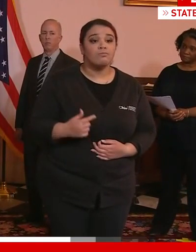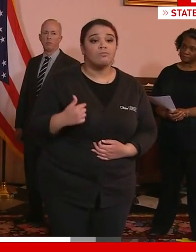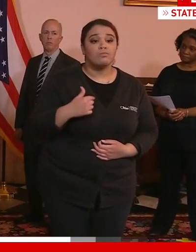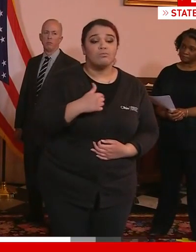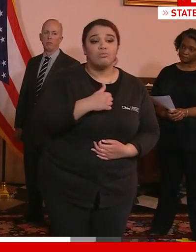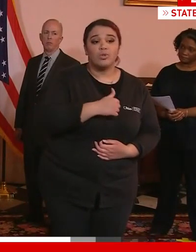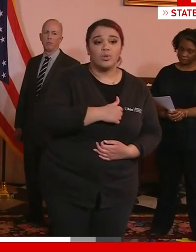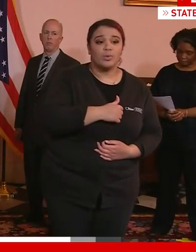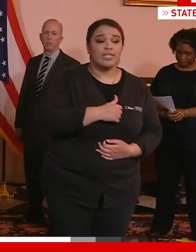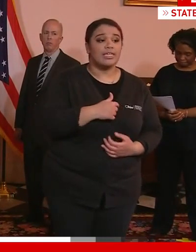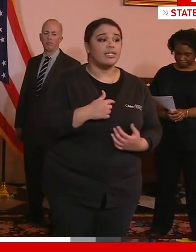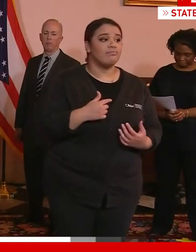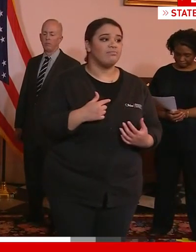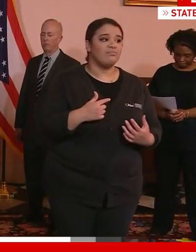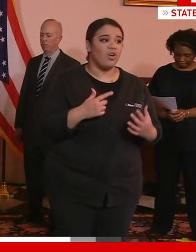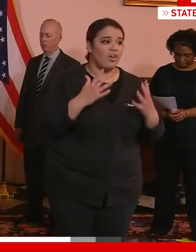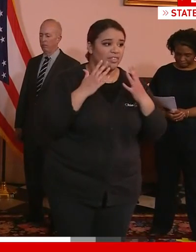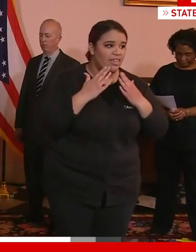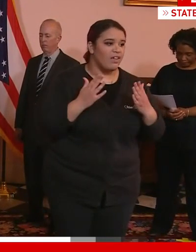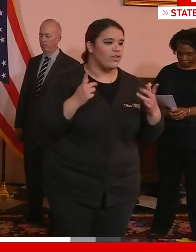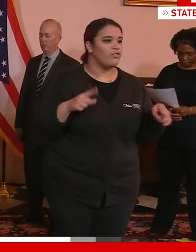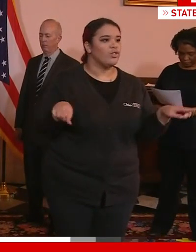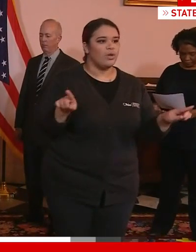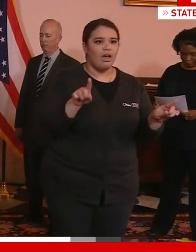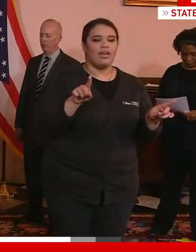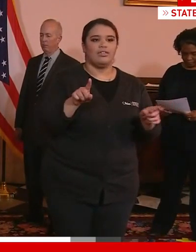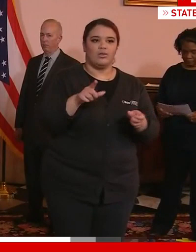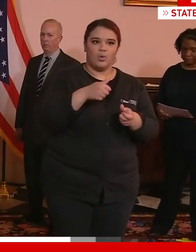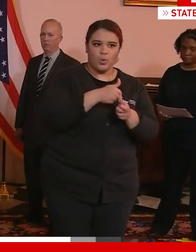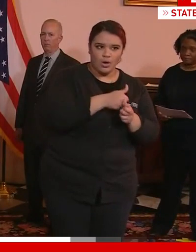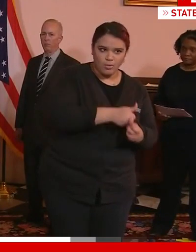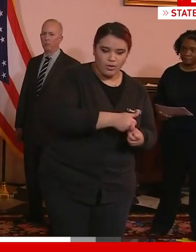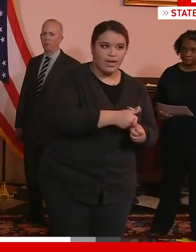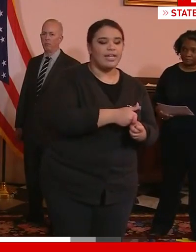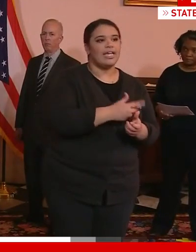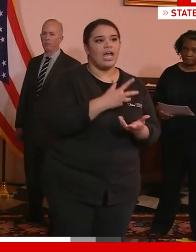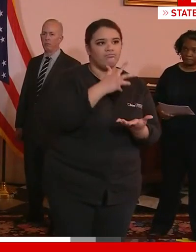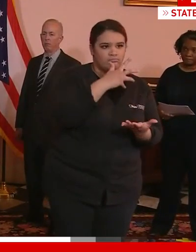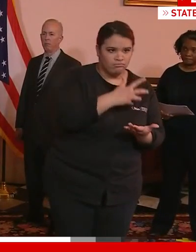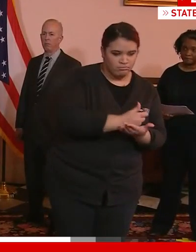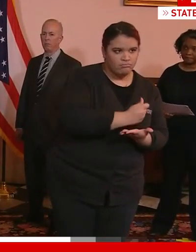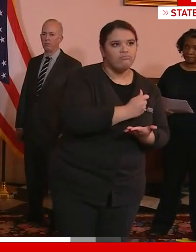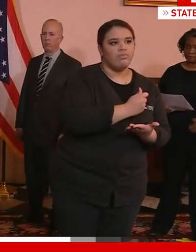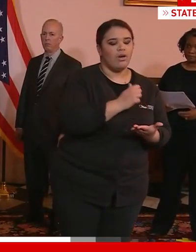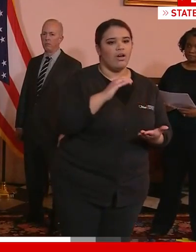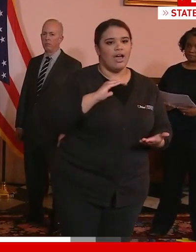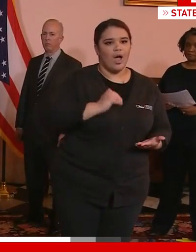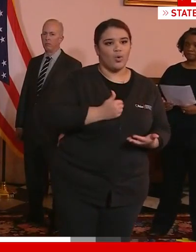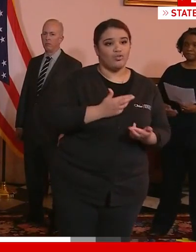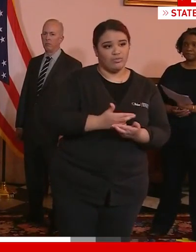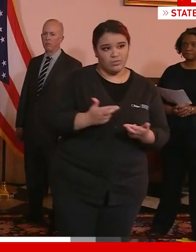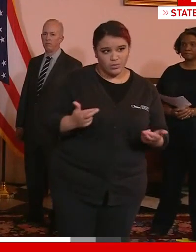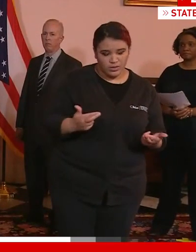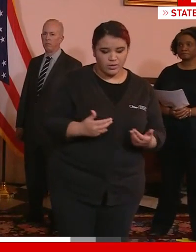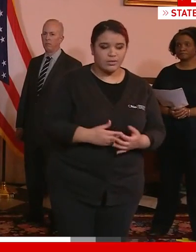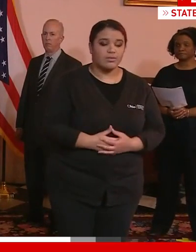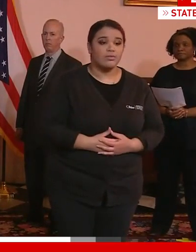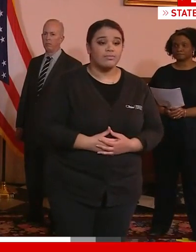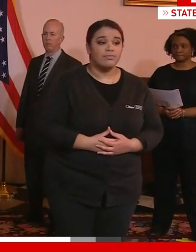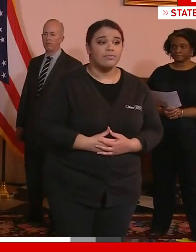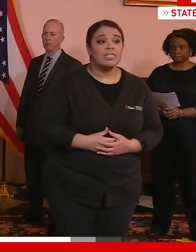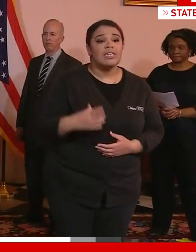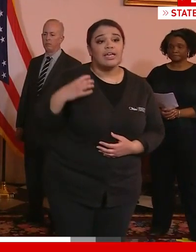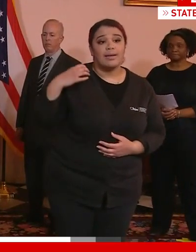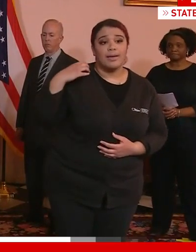appreciate everybody cooperating and trying to use the tools that we're providing you in the most efficient way. A reminder to